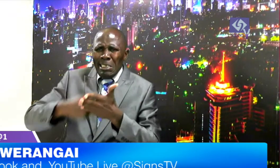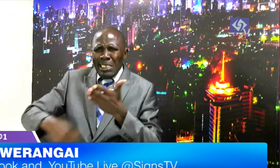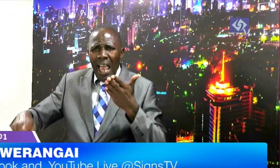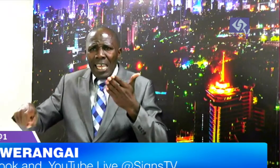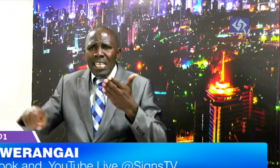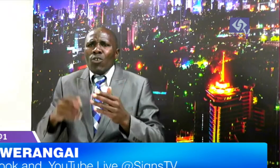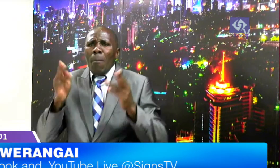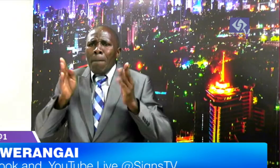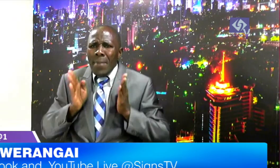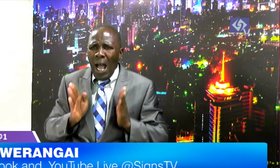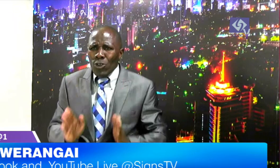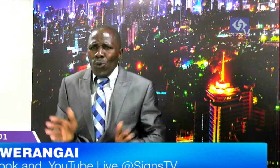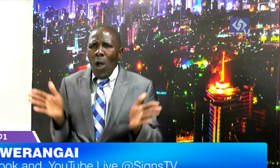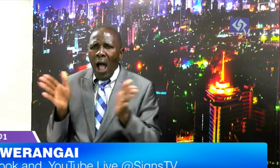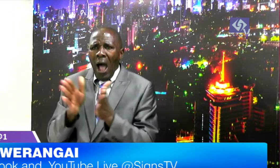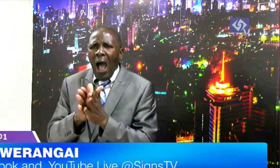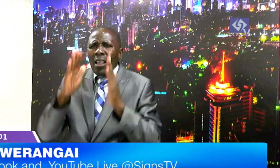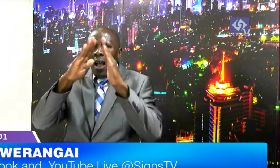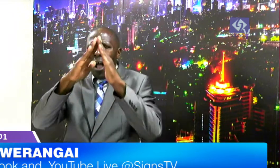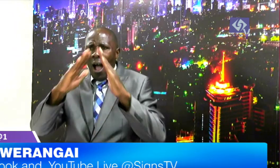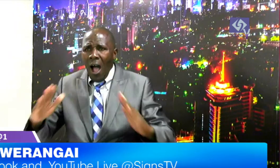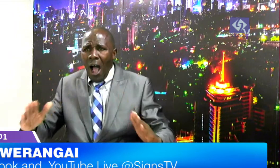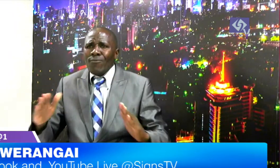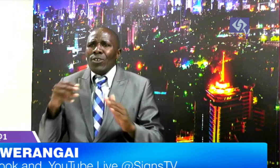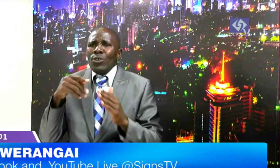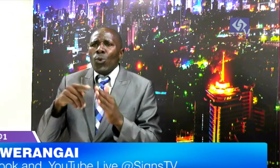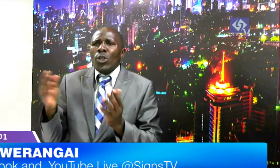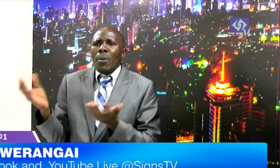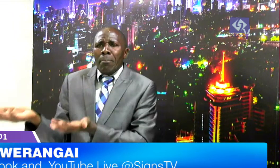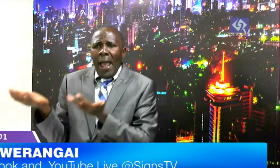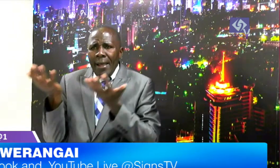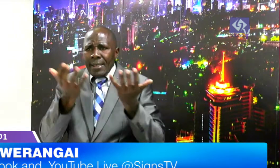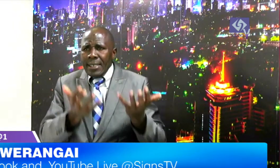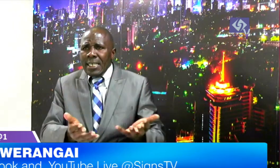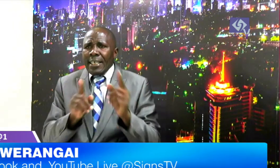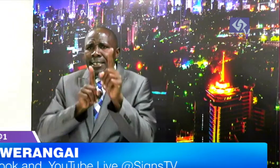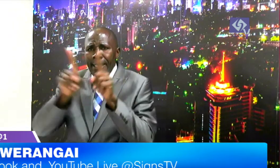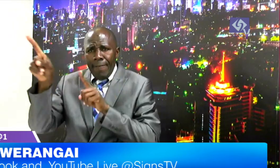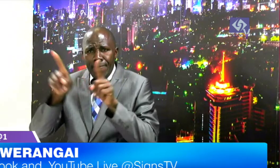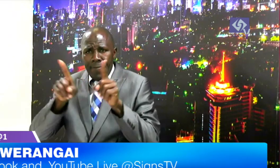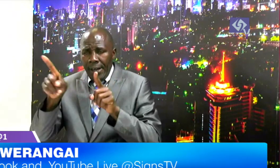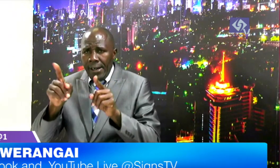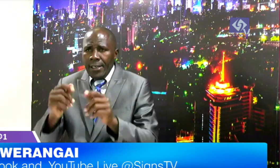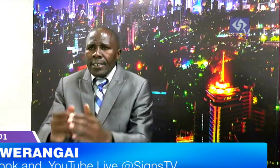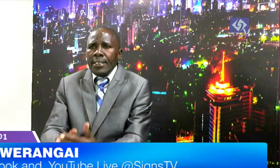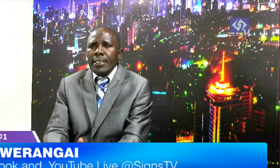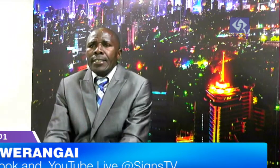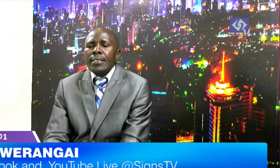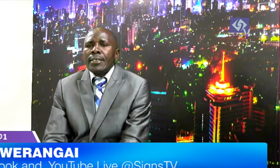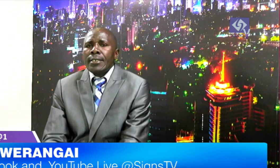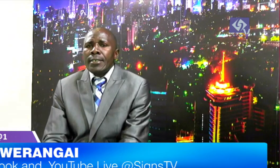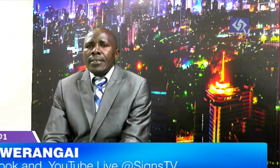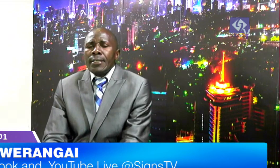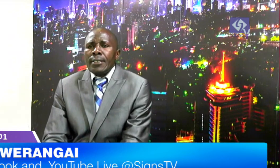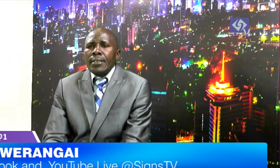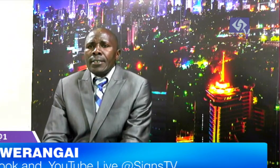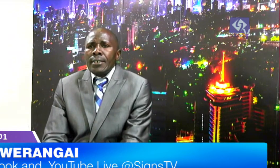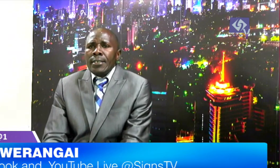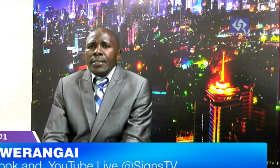KRA has faced criticism for its efforts to levy tax on personal and household items